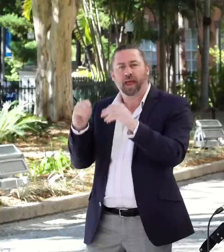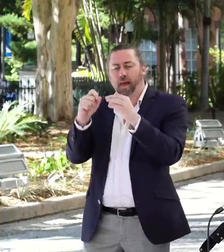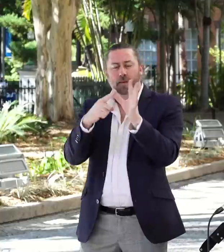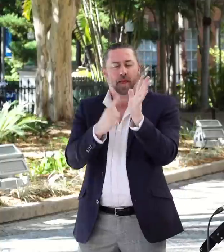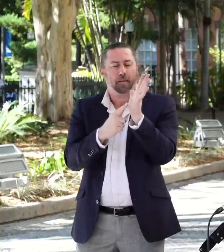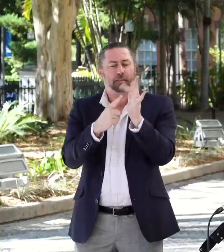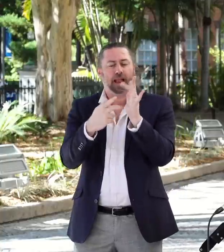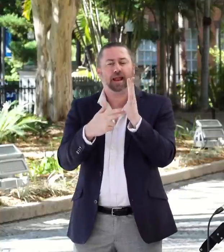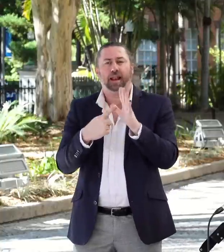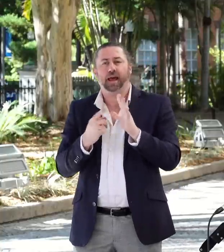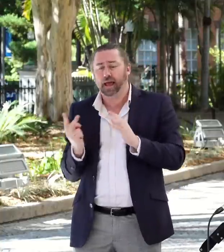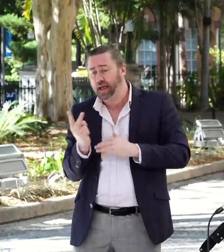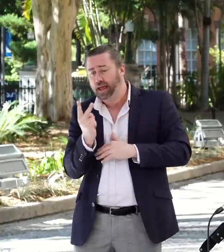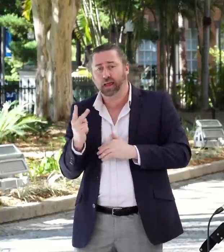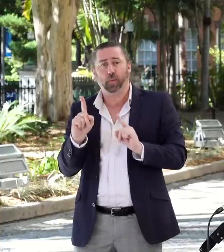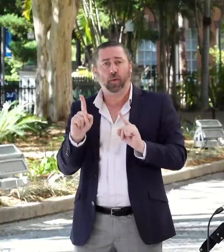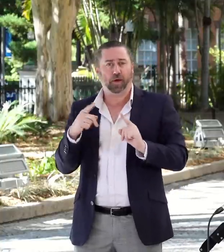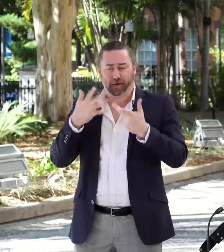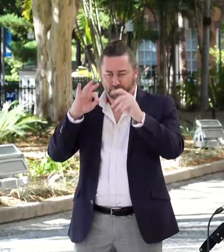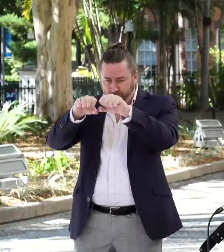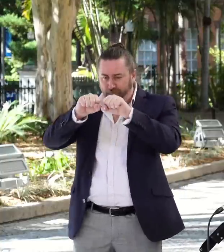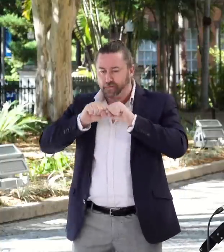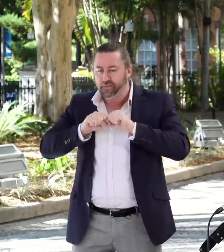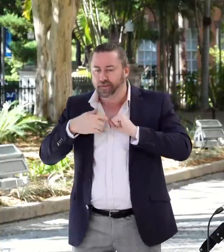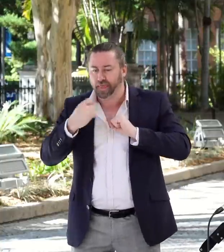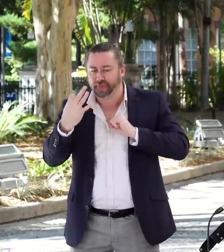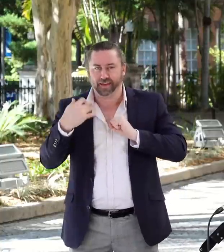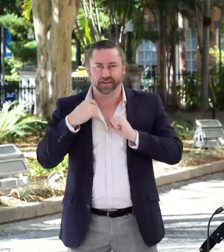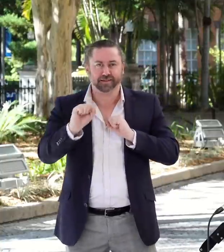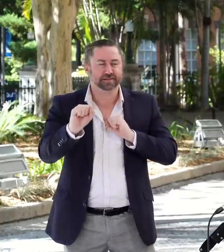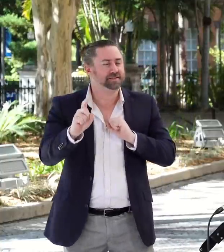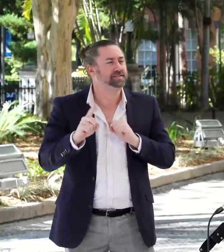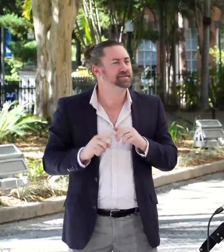up, but I don't know what their relationship is.